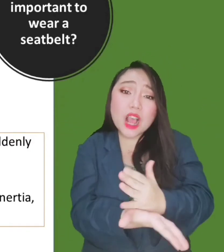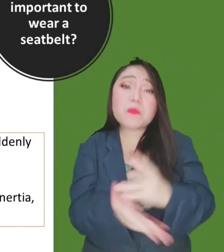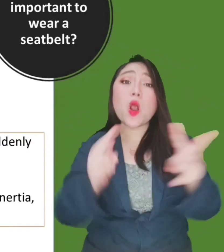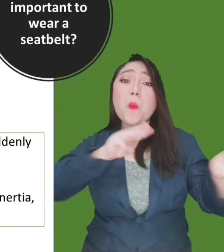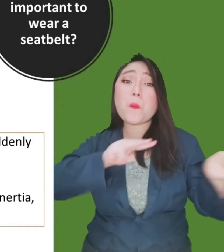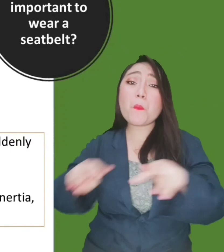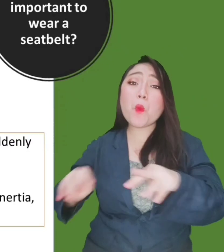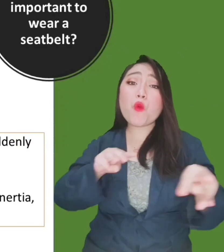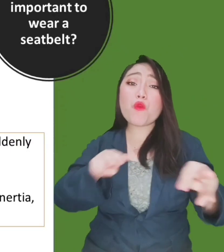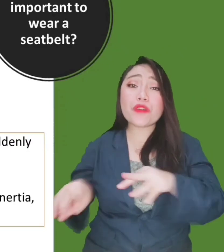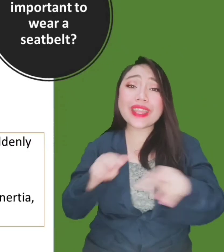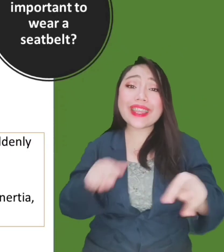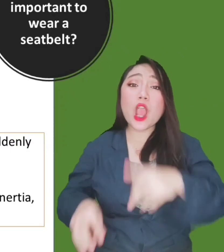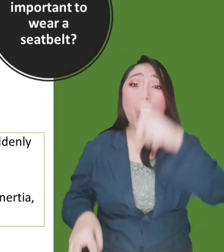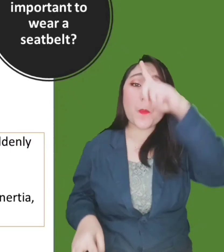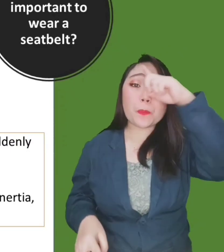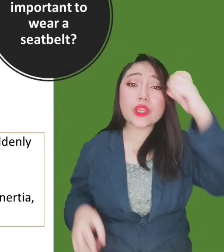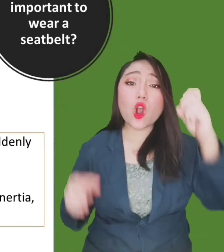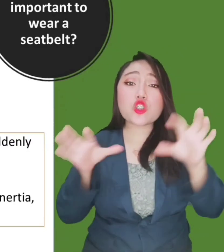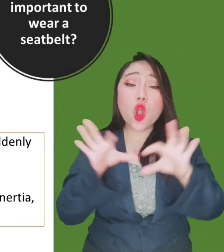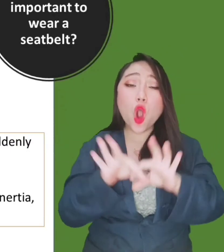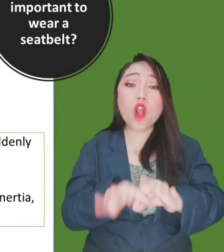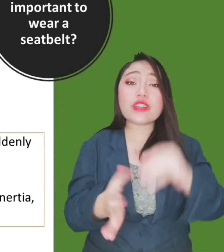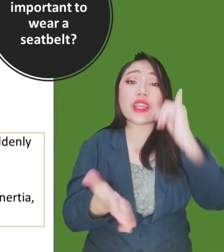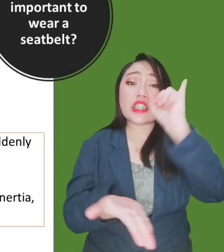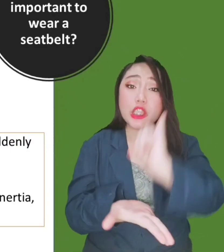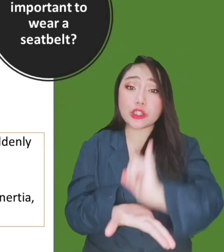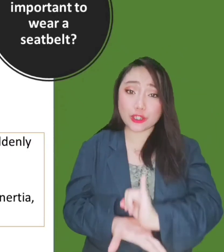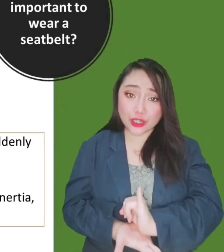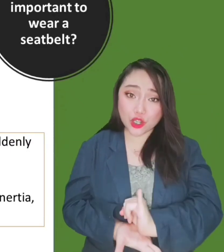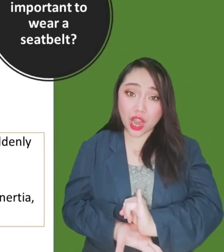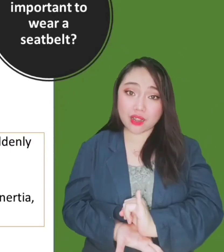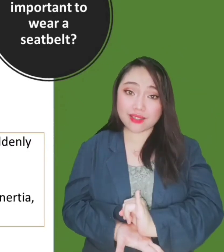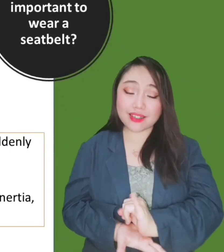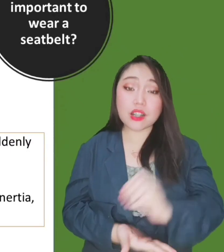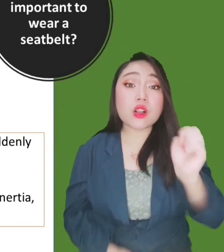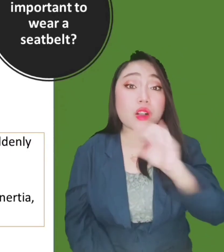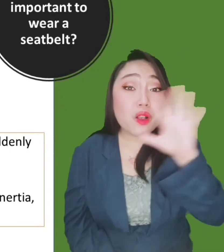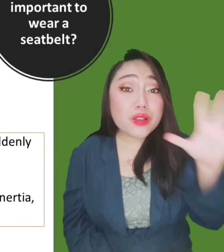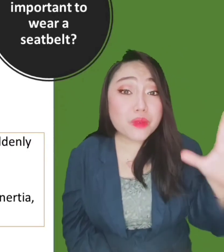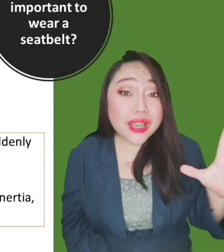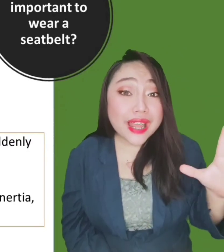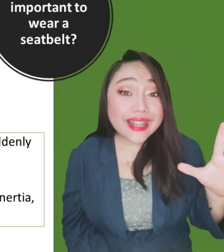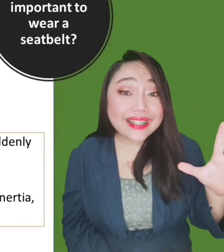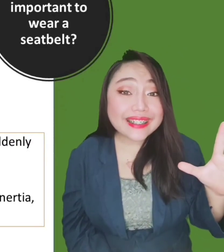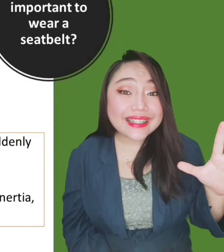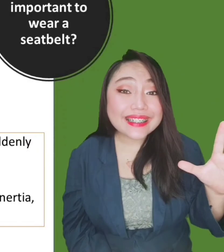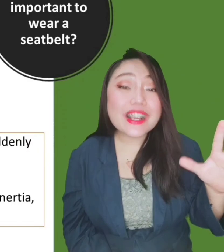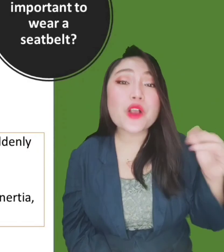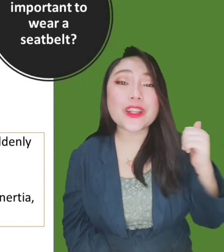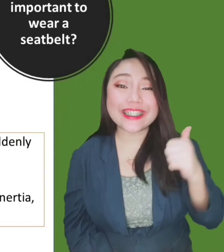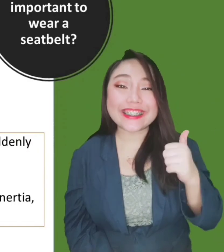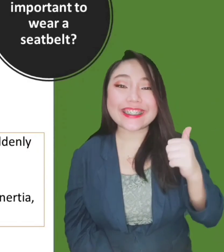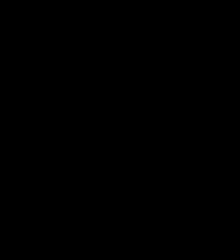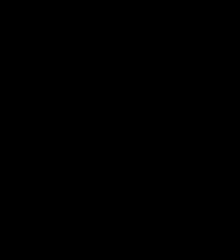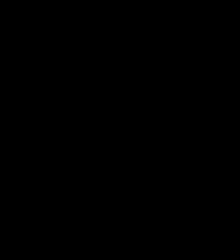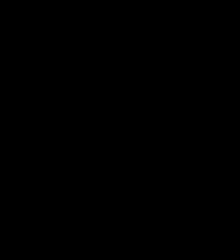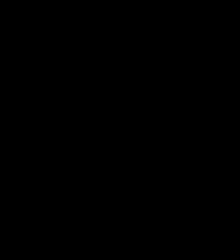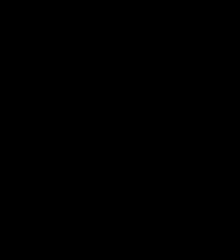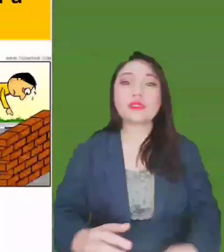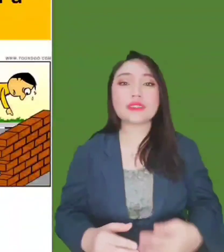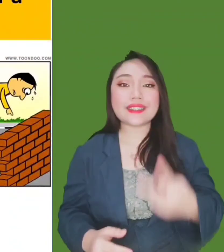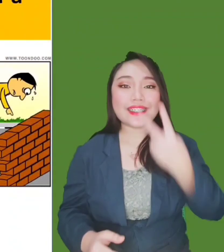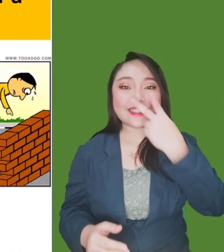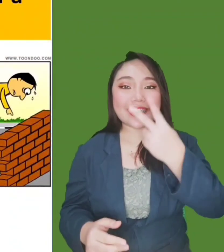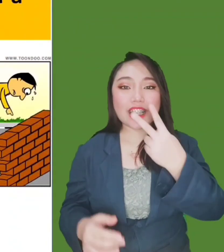it will be hard to stop a moving object because of inertia. Clear? Okay.